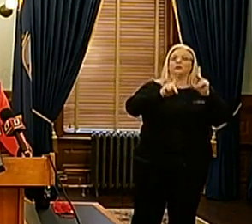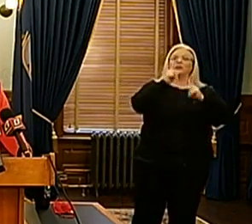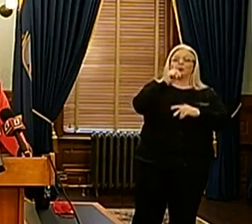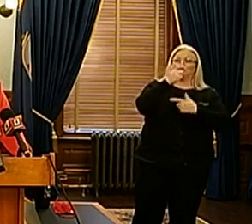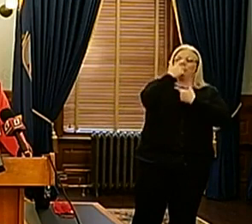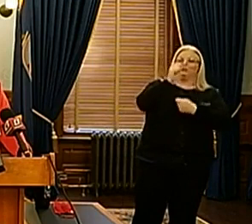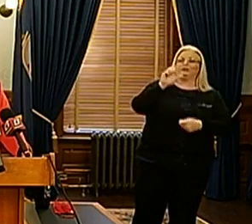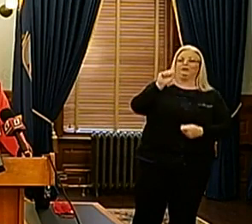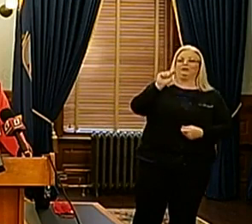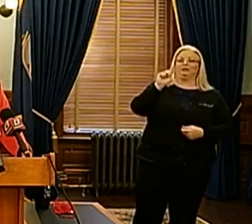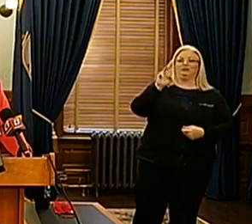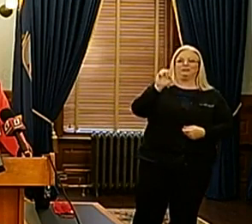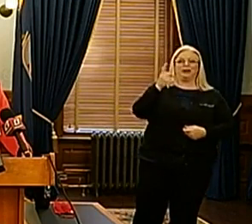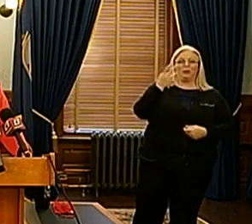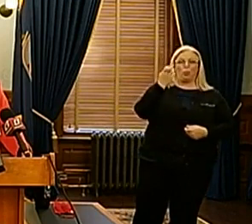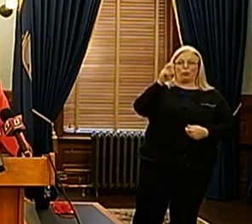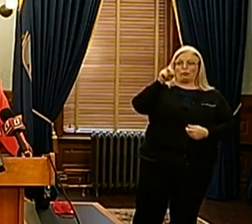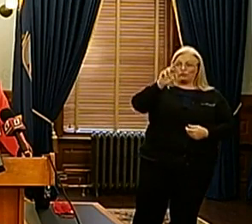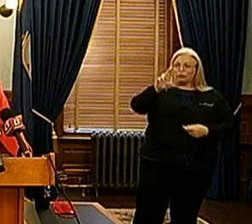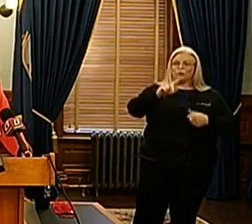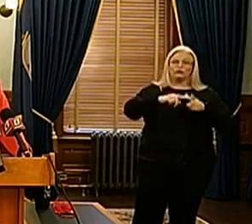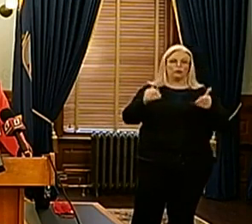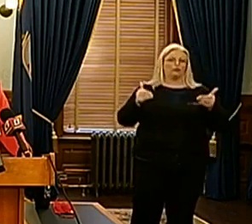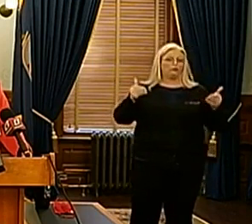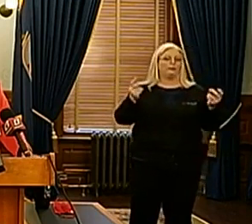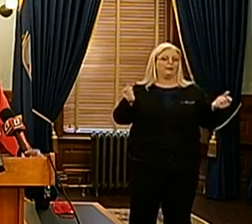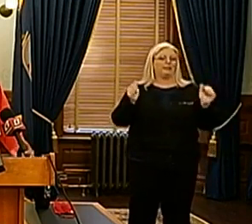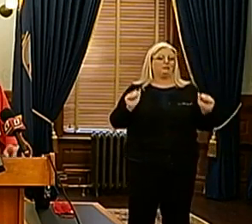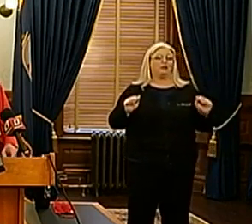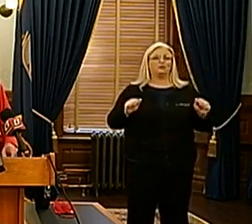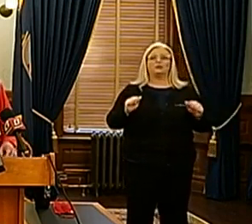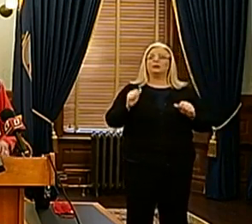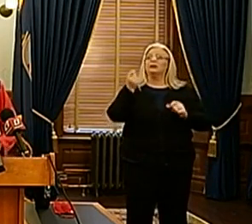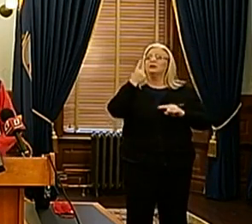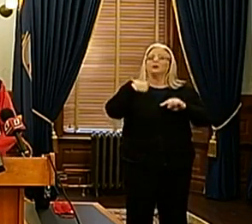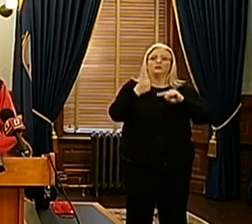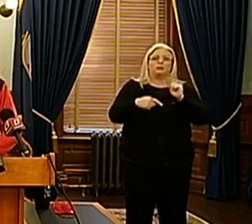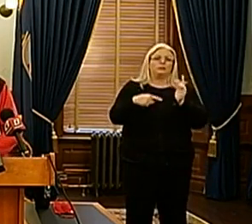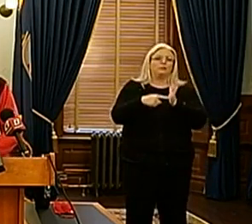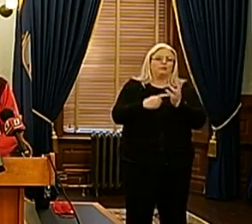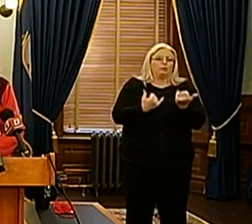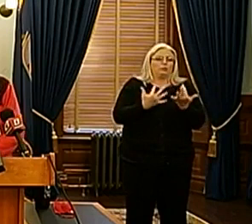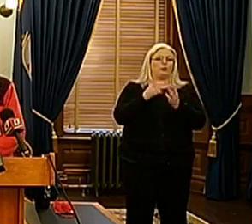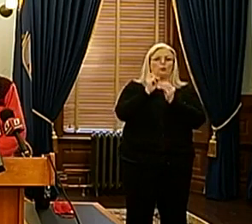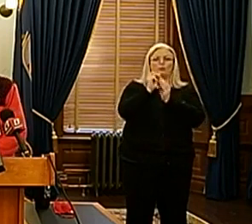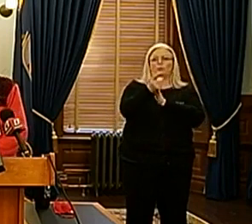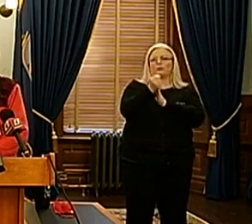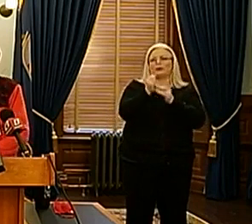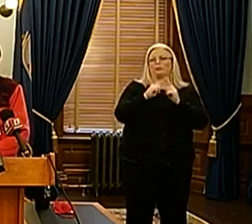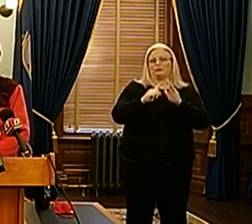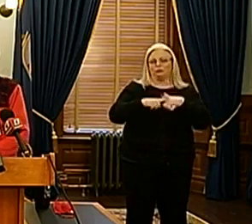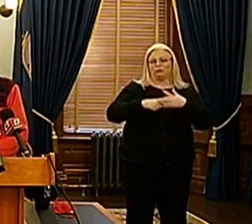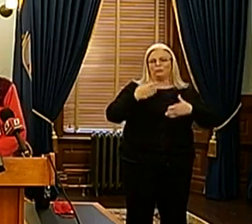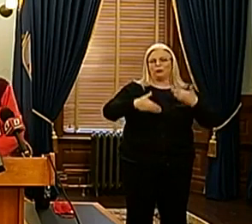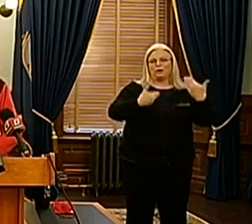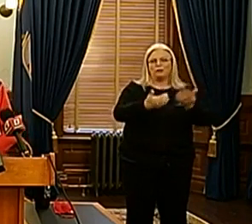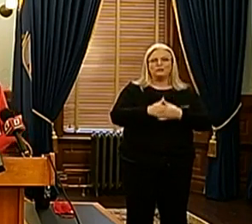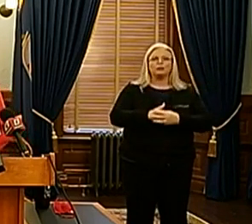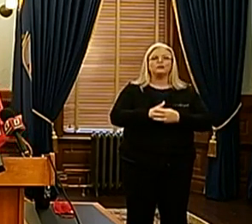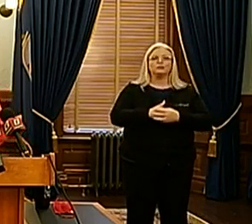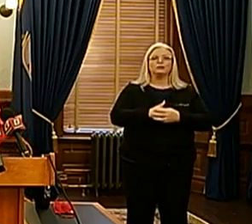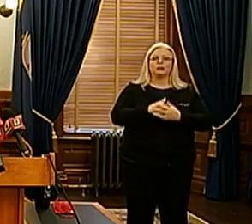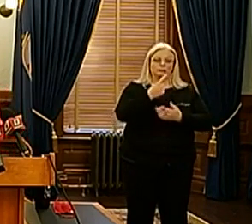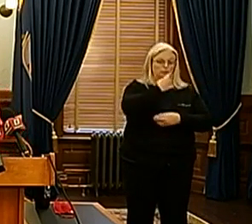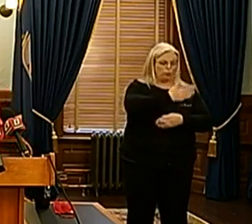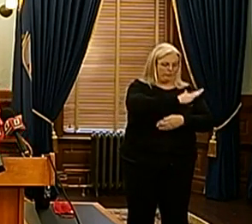move forward as quickly as possible. We cannot afford to wait another moment to begin this process. I have directed